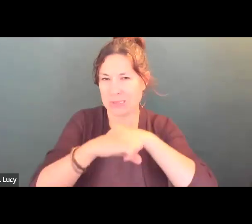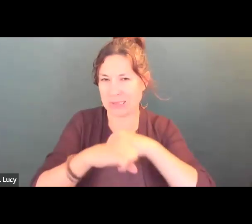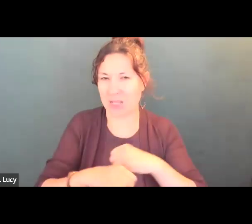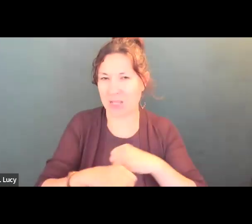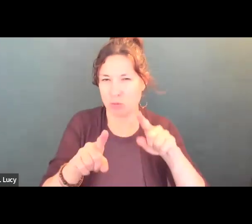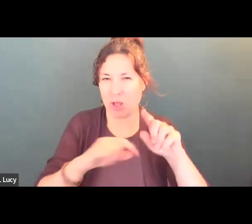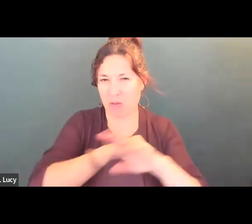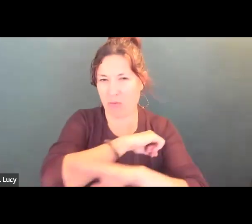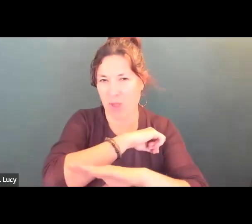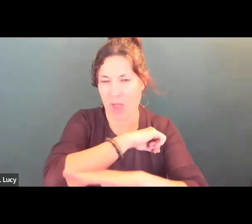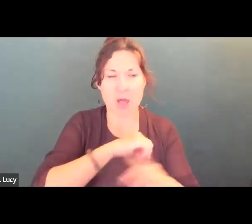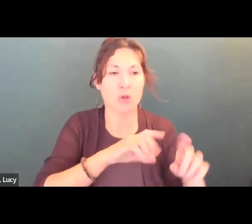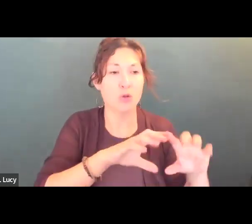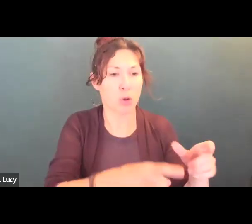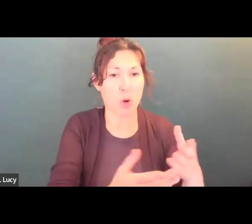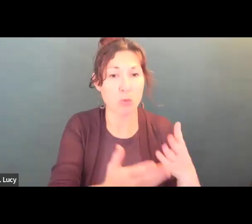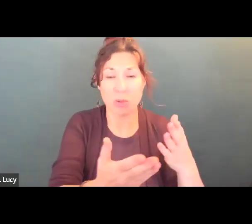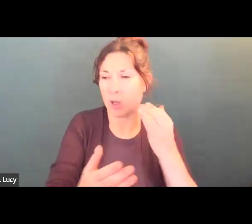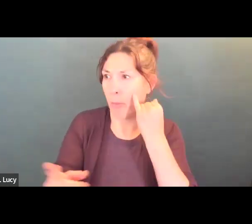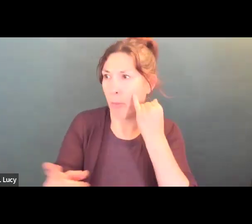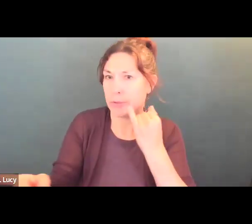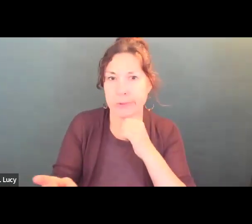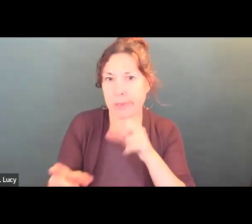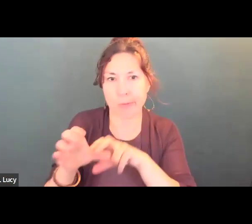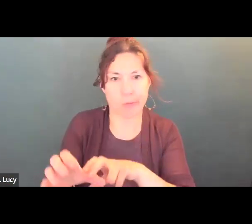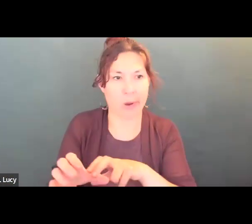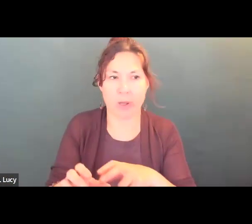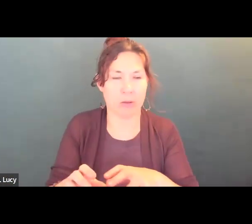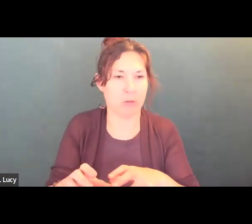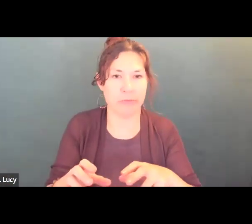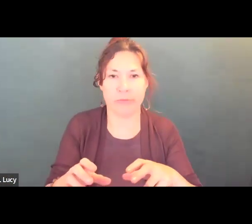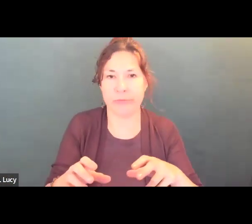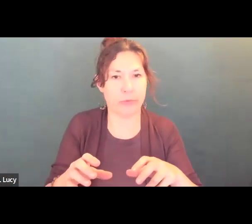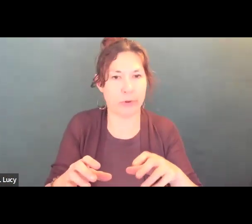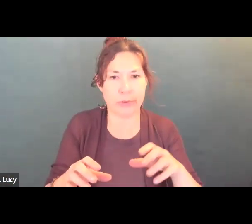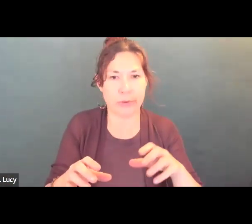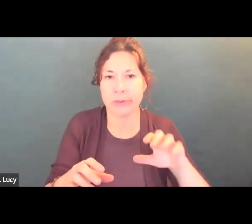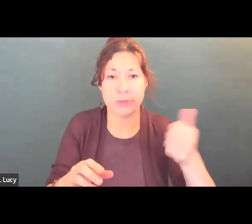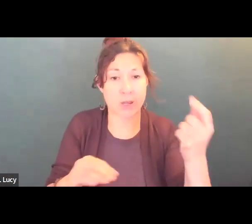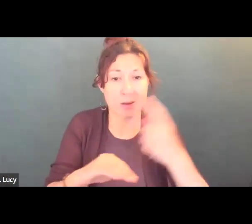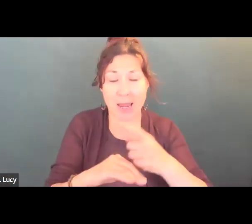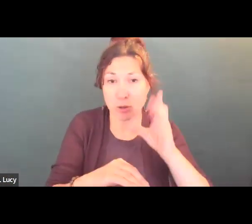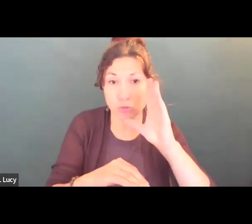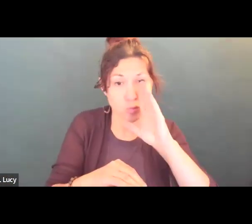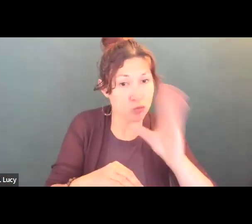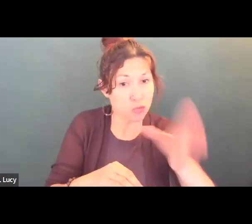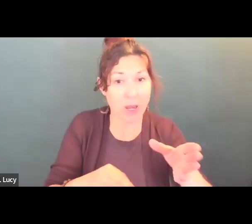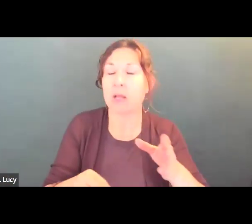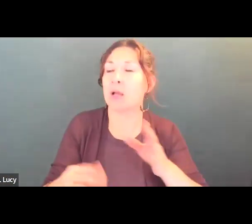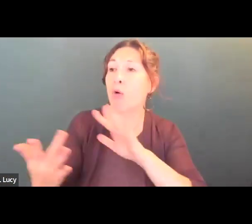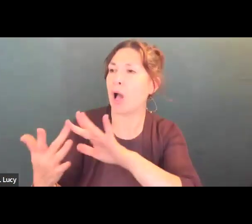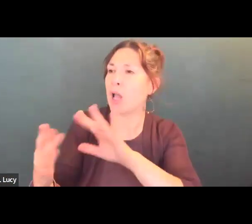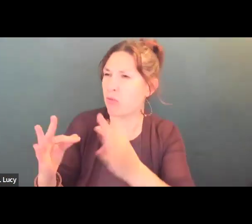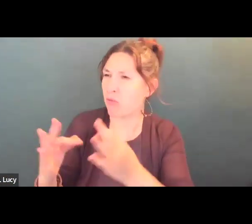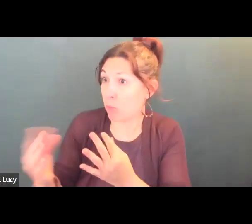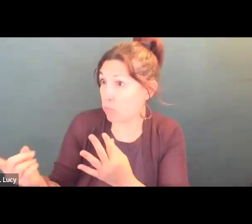what you're saying, where if a student doesn't ride the bus for 10 days, then we reach out to the family and say, let us know, are you